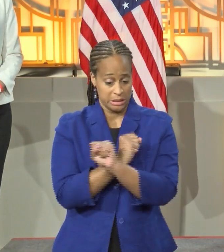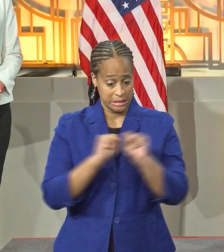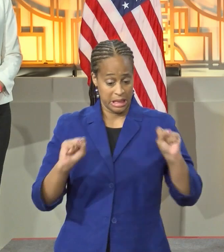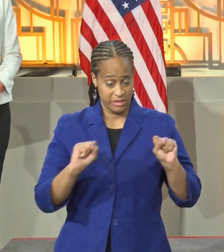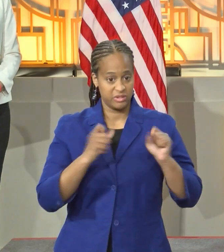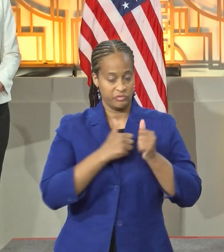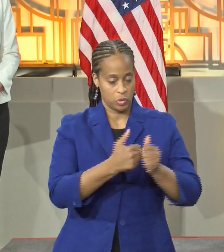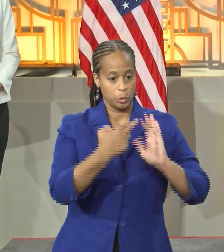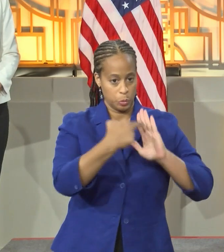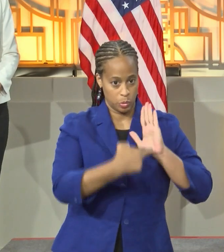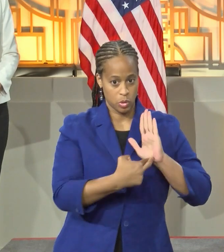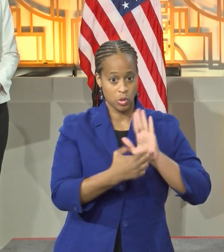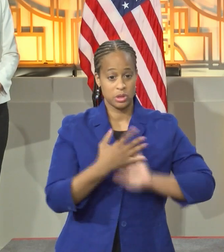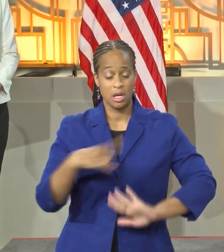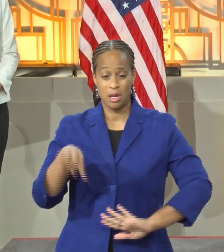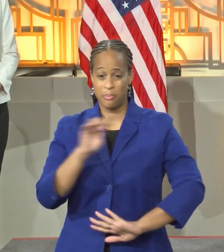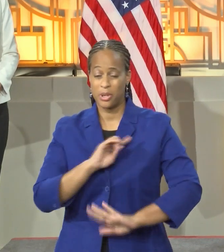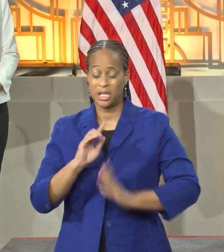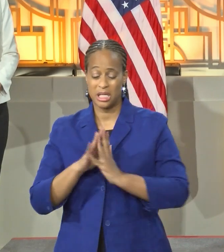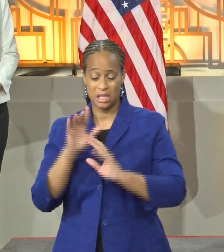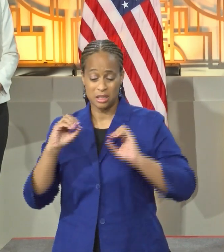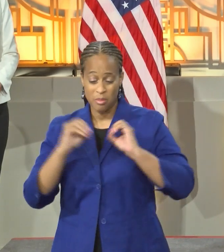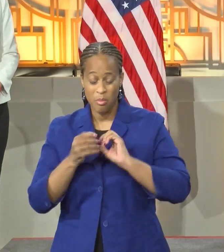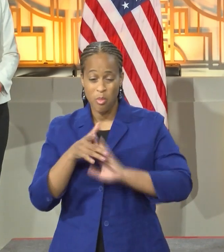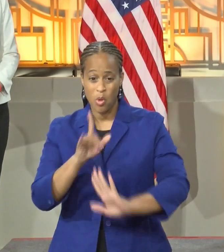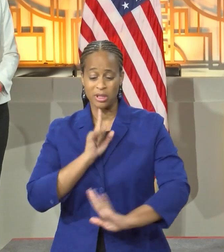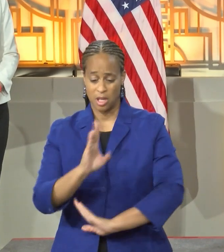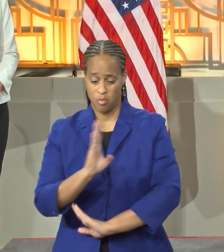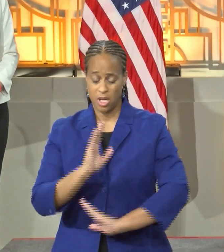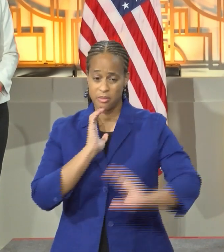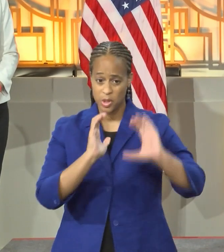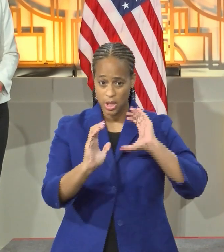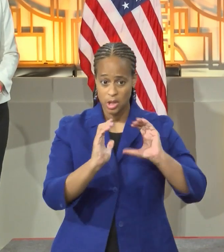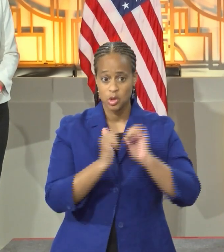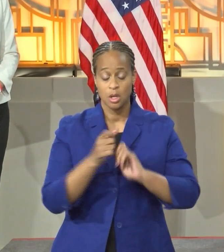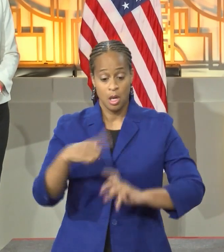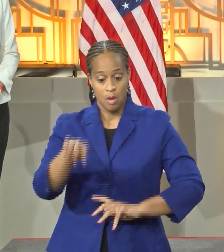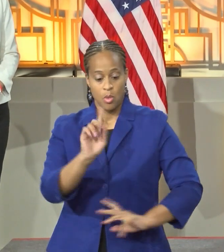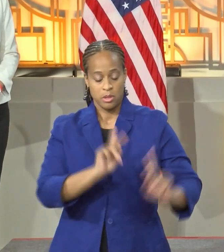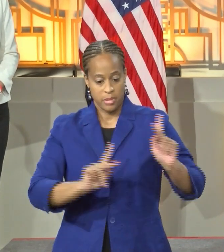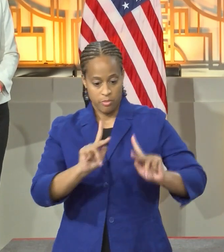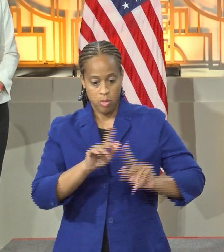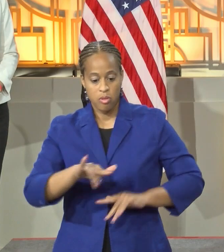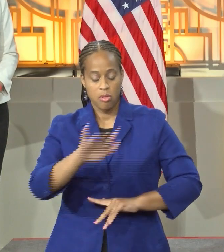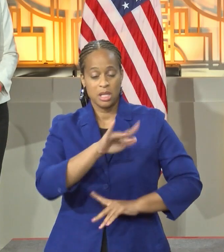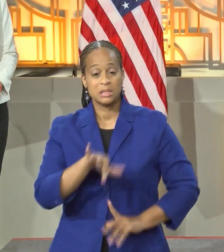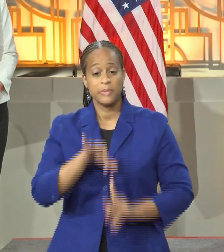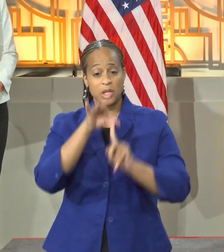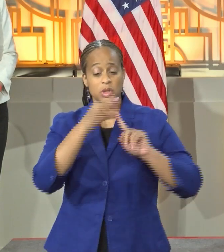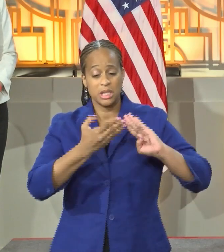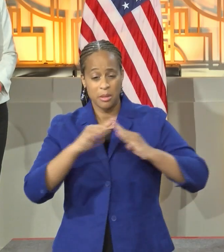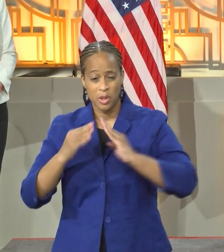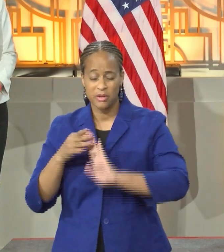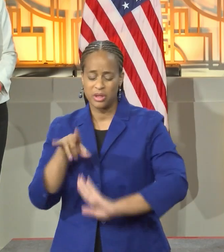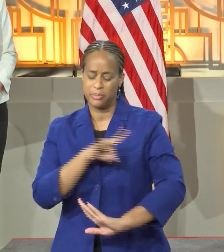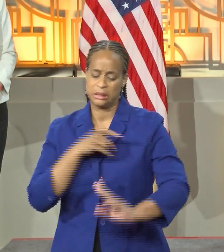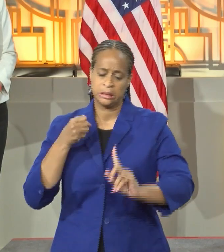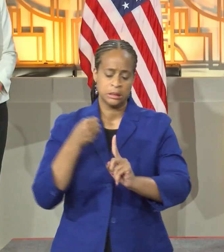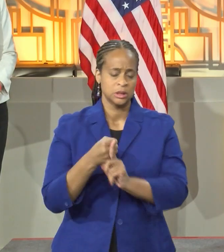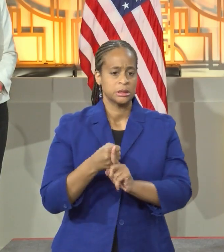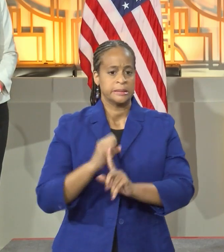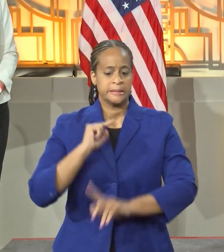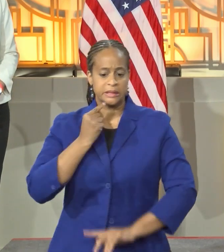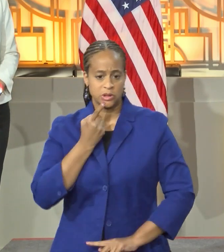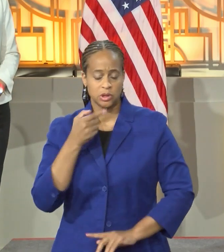but the public health crisis needs more direct communication with the public especially in neighborhoods that have been hit hardest